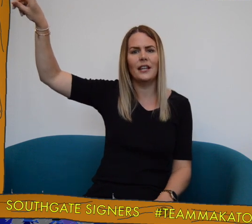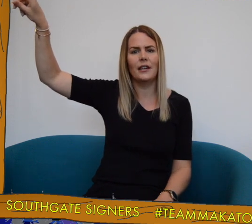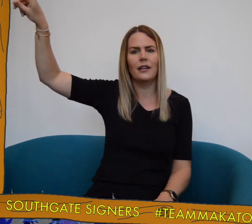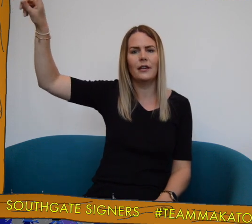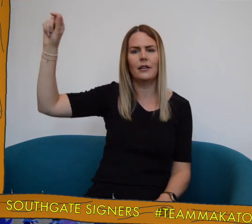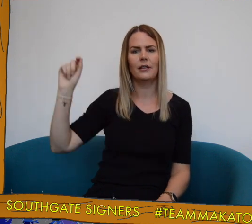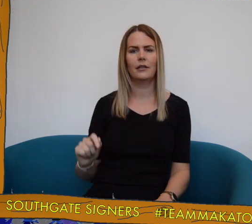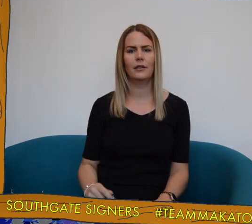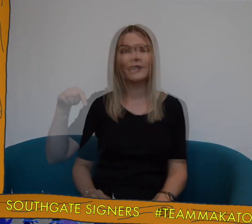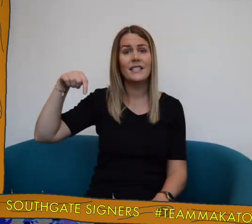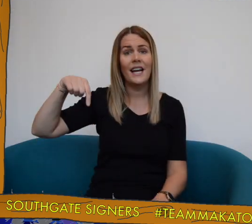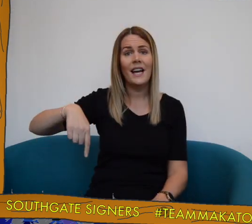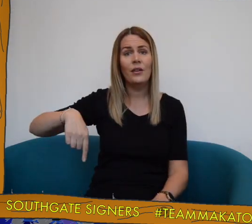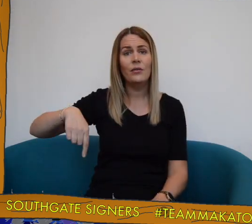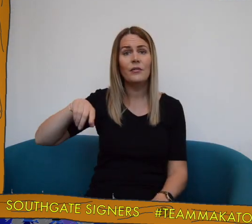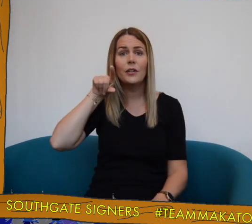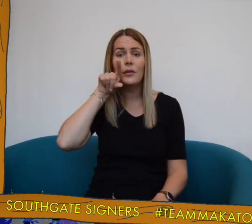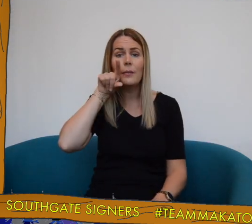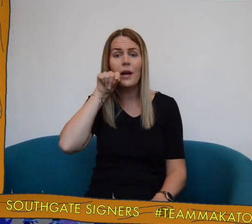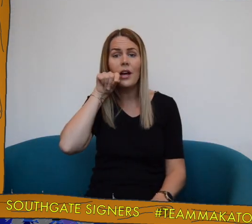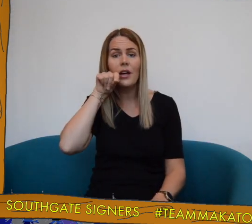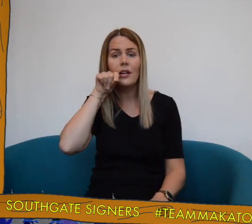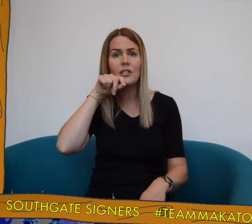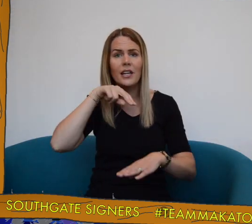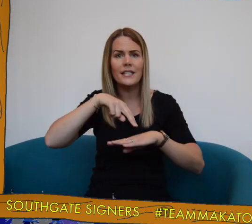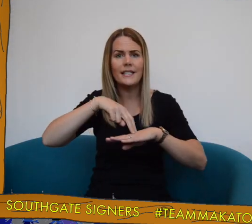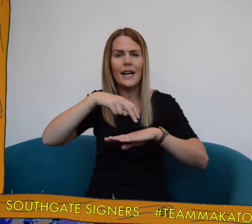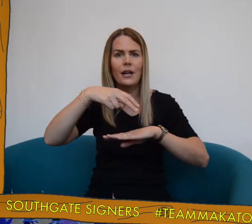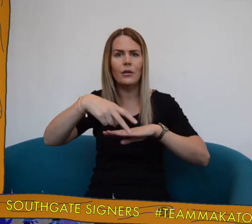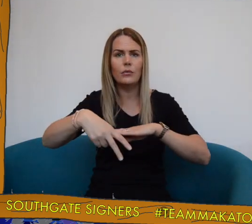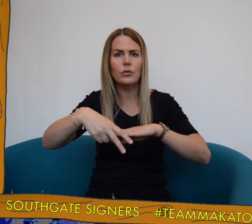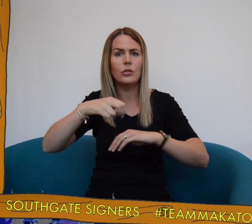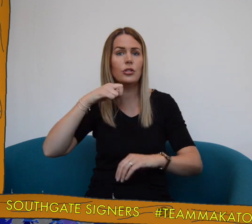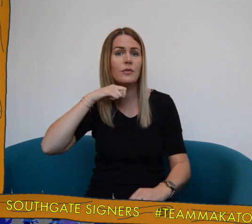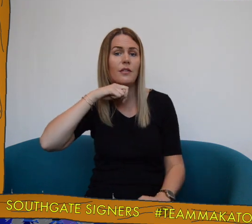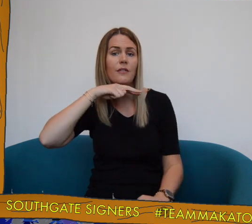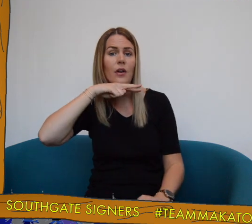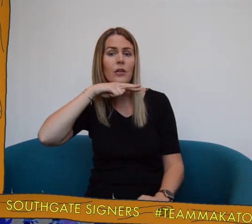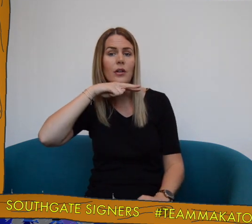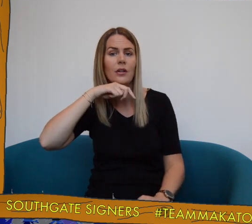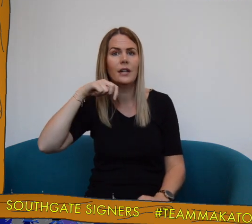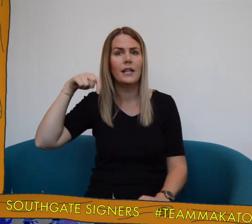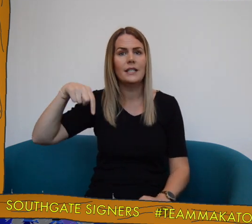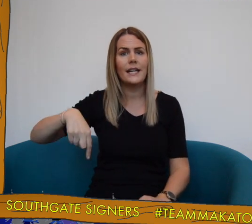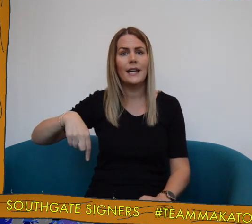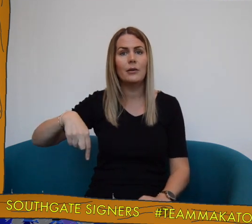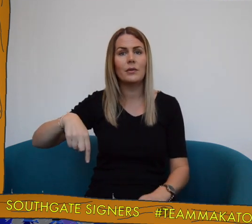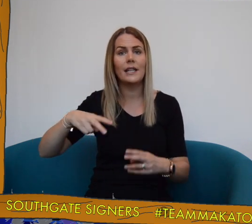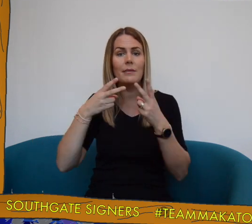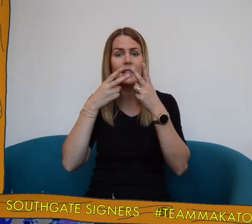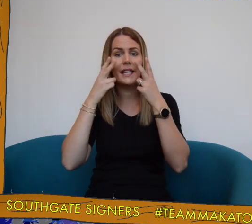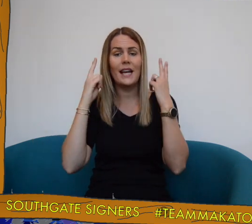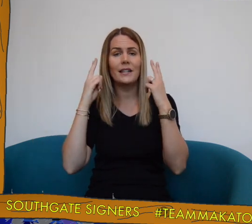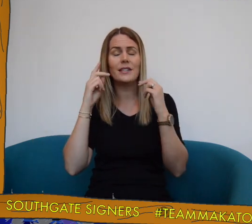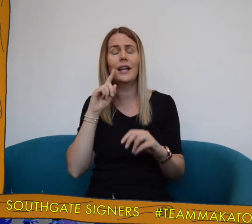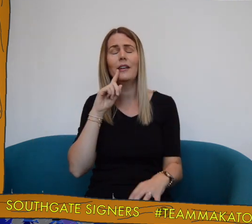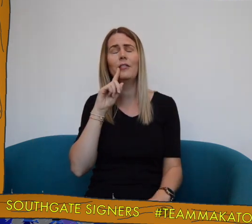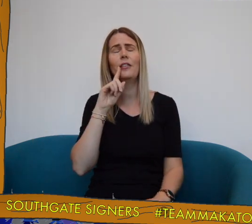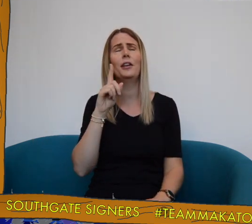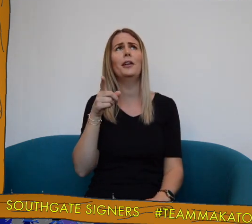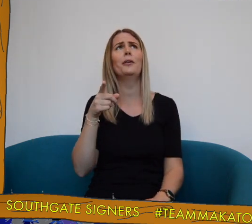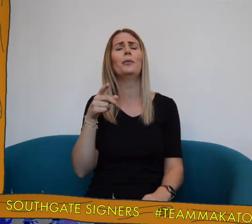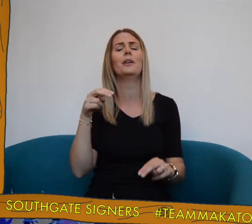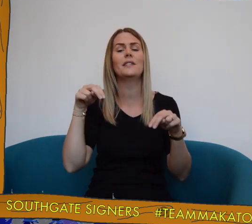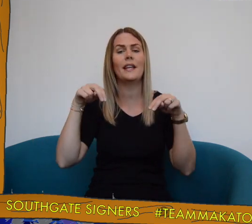sky. Down! flew the bird. Down! jumped the frog. Down climbed the cat.